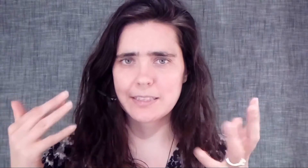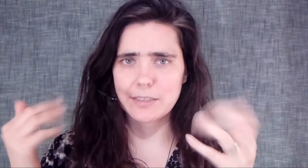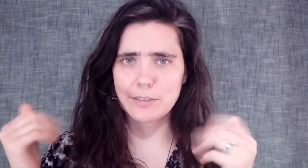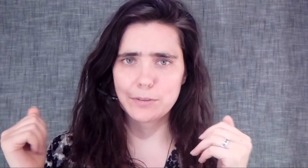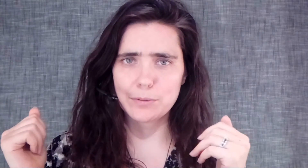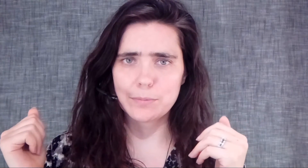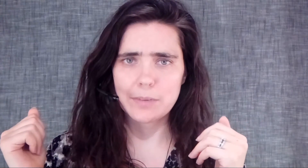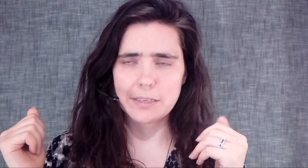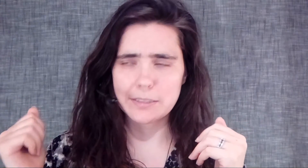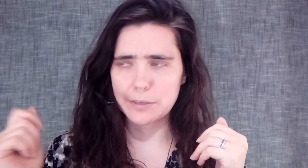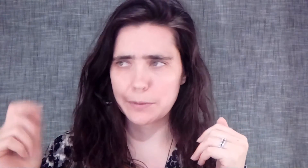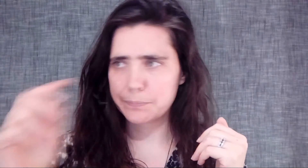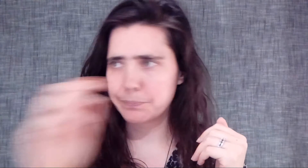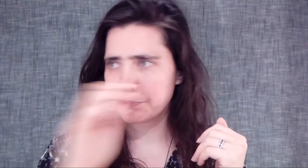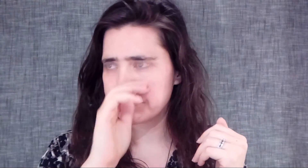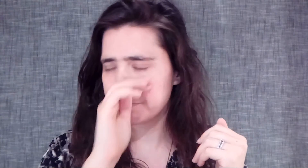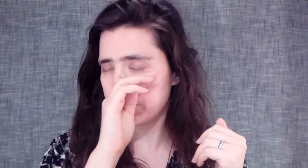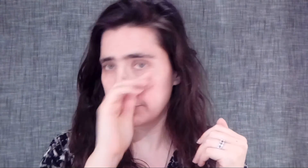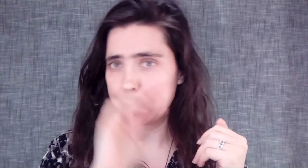I do ASL. But